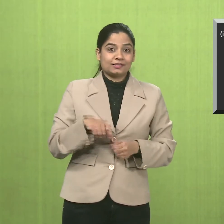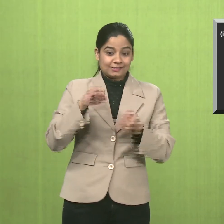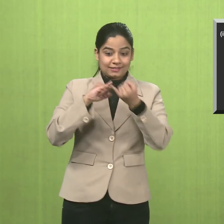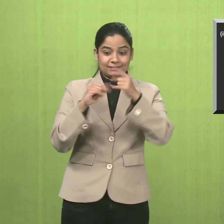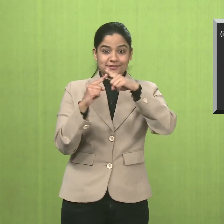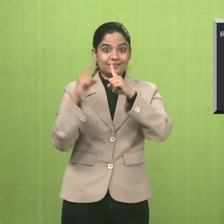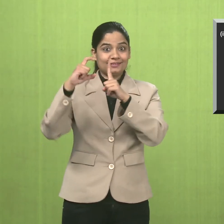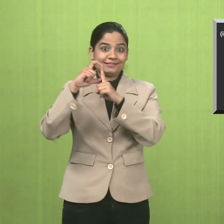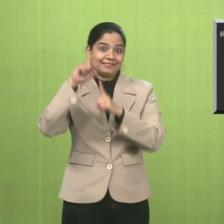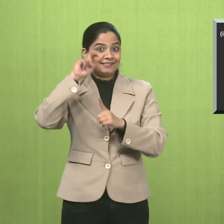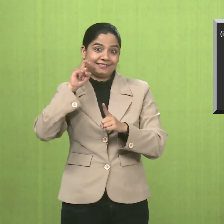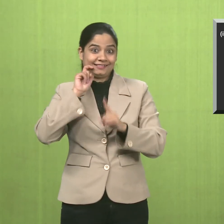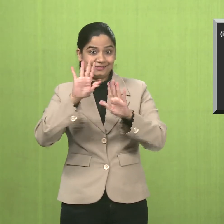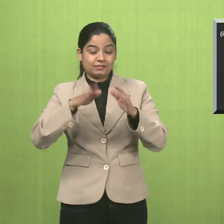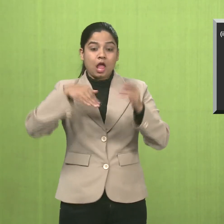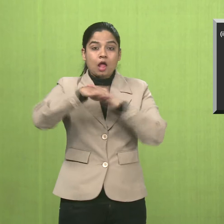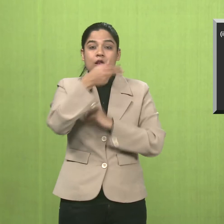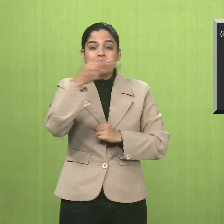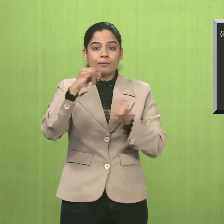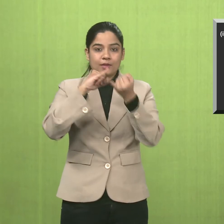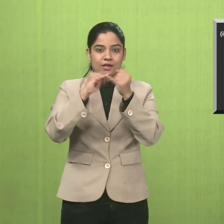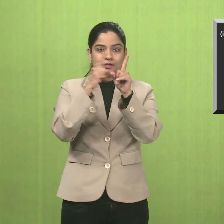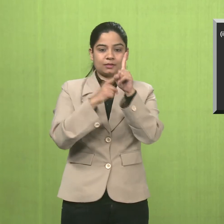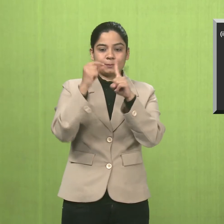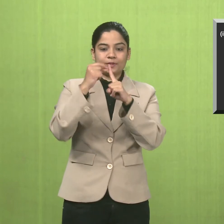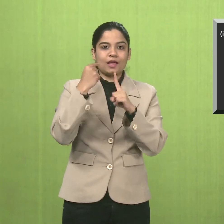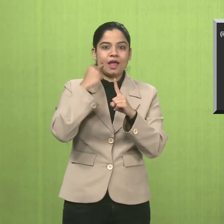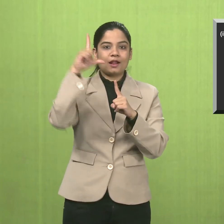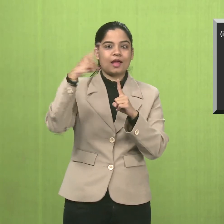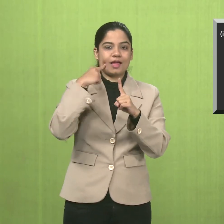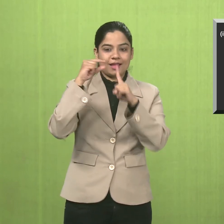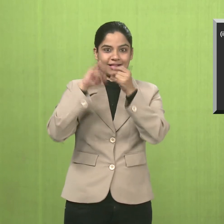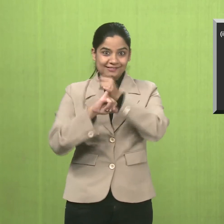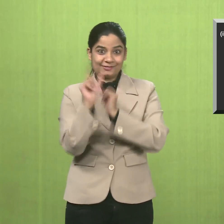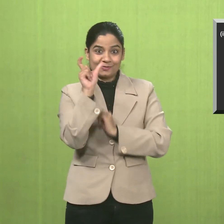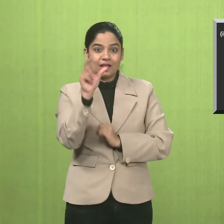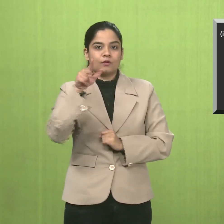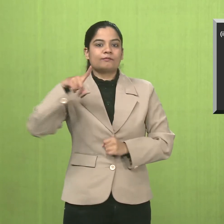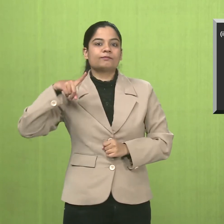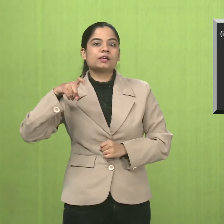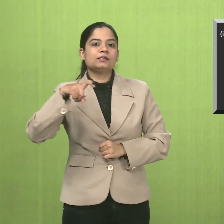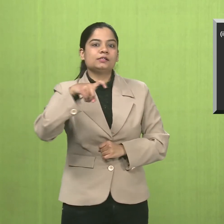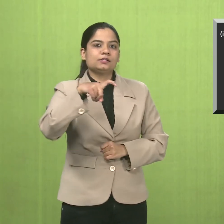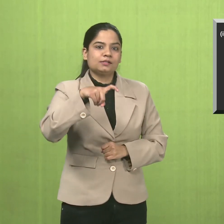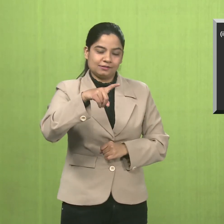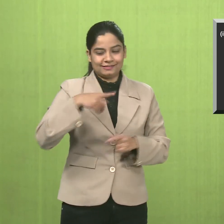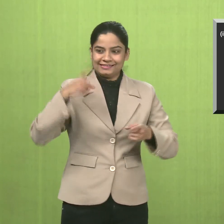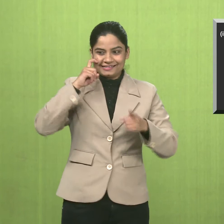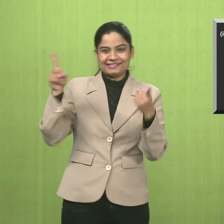Second is STD, the sexually transmitted diseases. Syphilis is also one of this. It's a